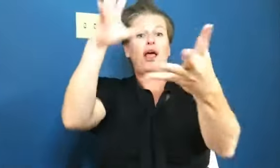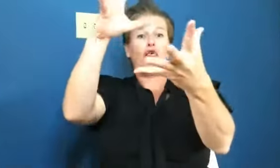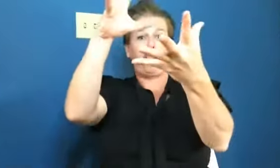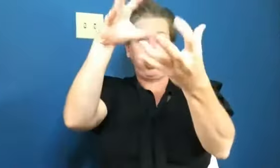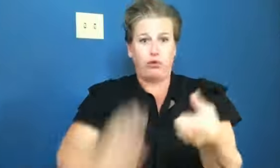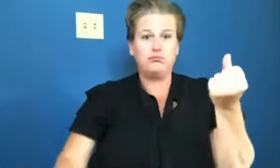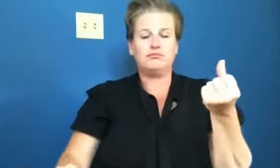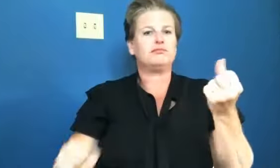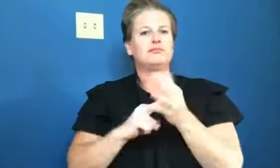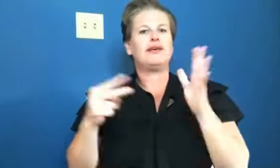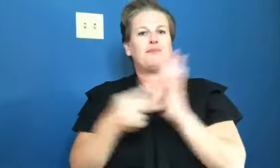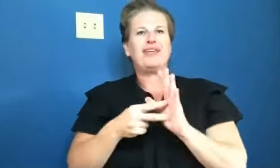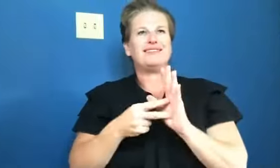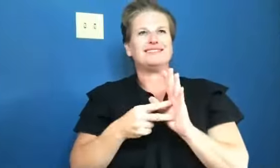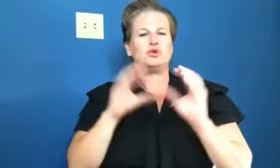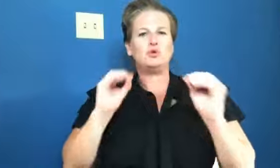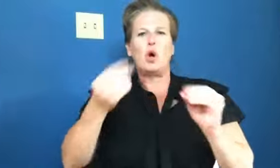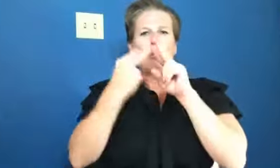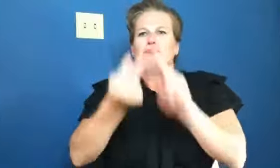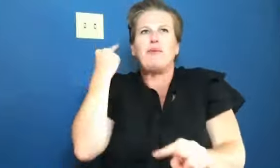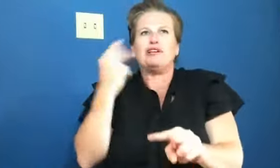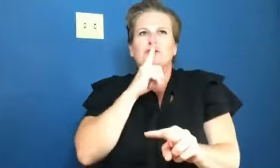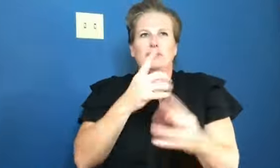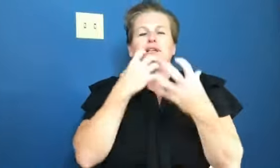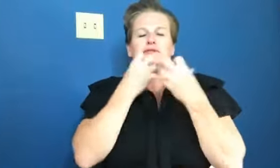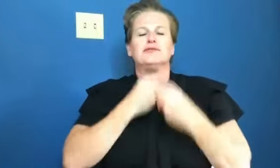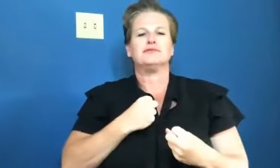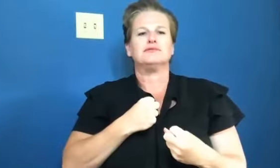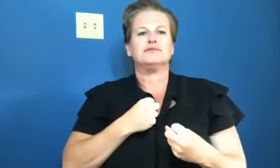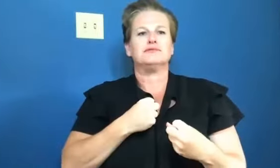of that house ever to take with me in my life. Because I'm a competent imposter.